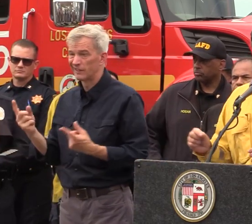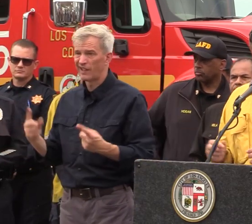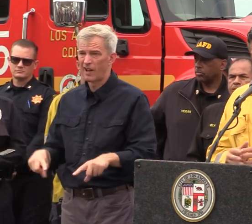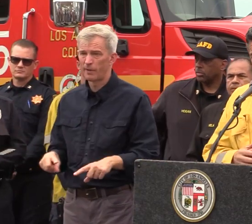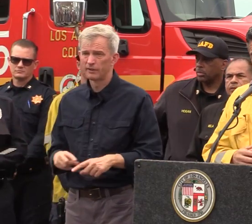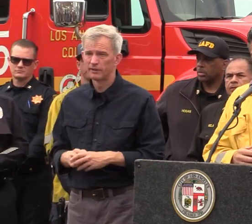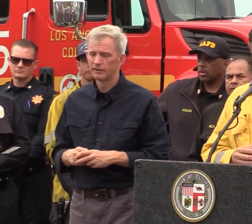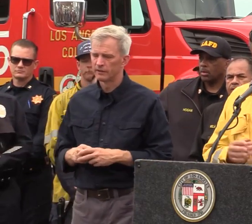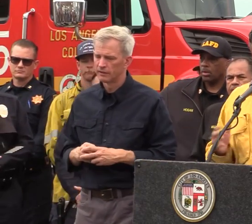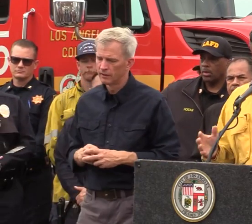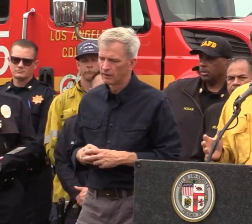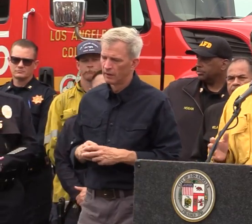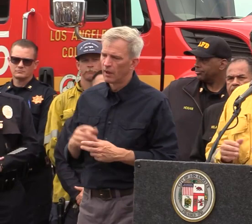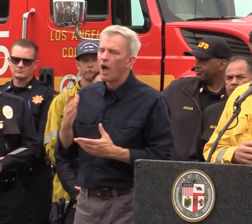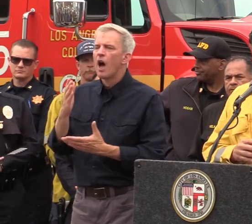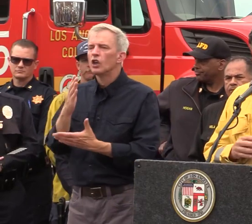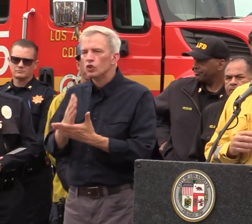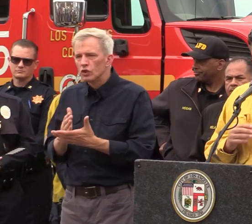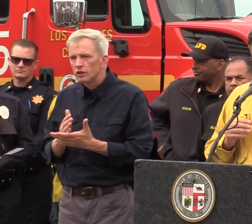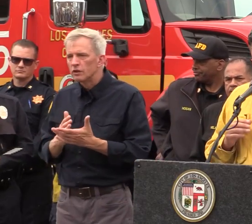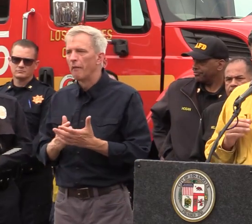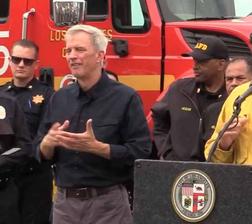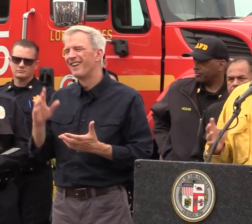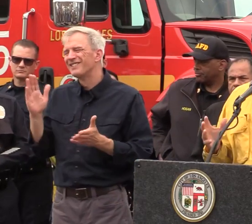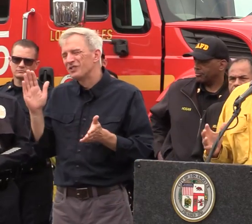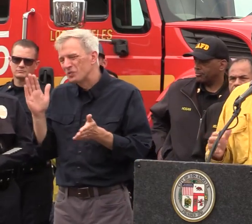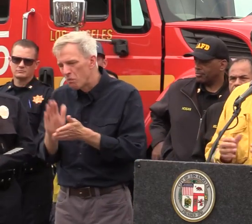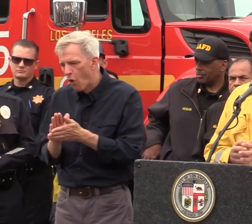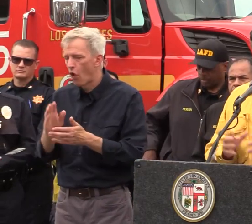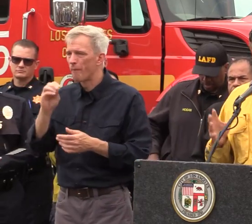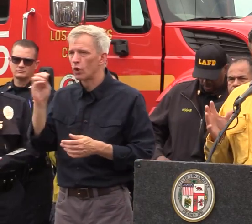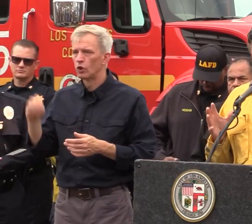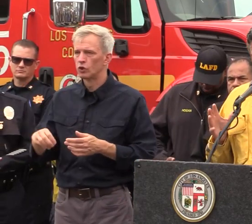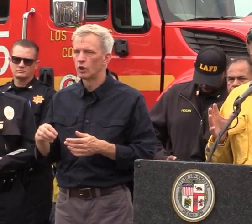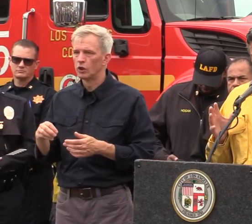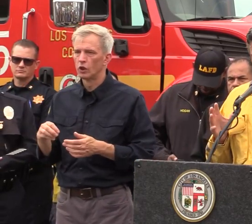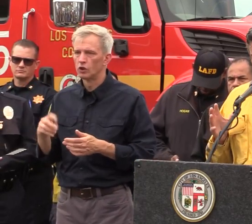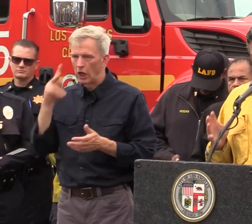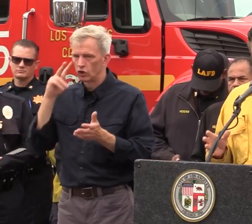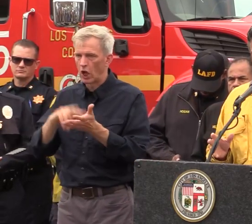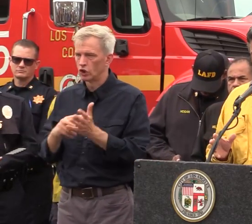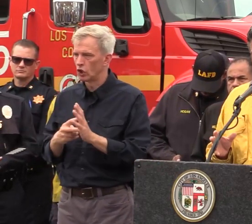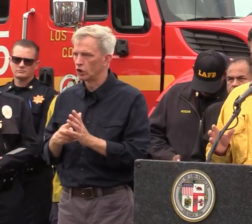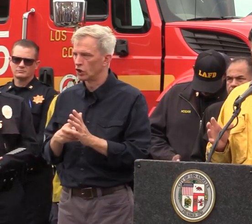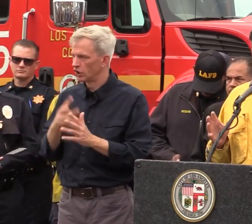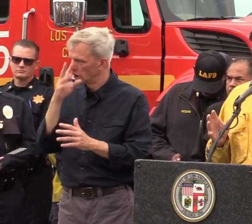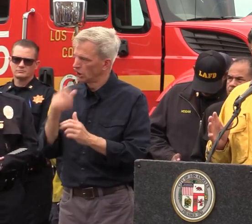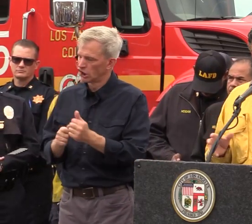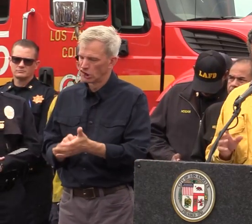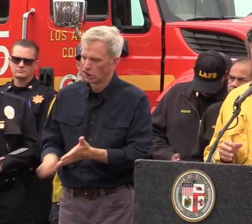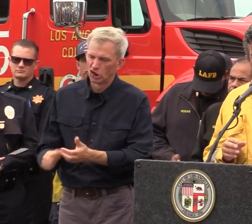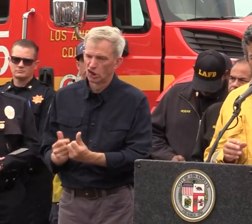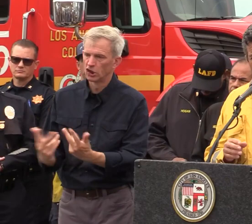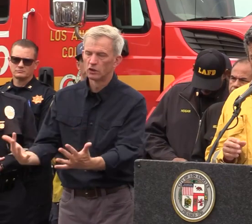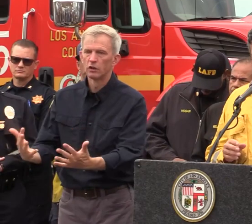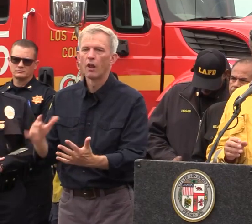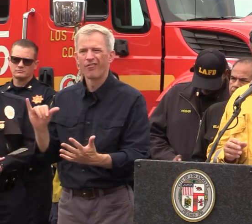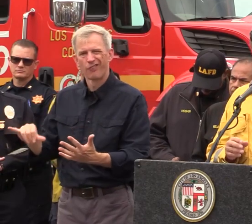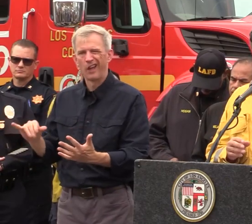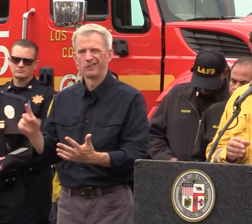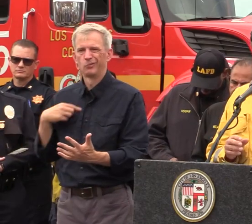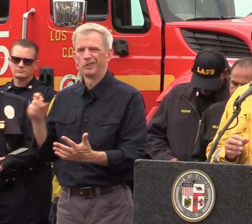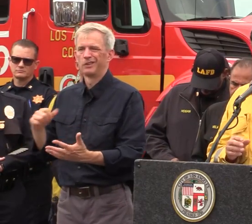a small percentage where it's malicious and it's intentional. And that's what we need the help for. As well as those